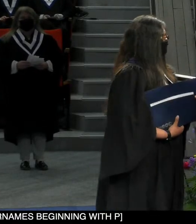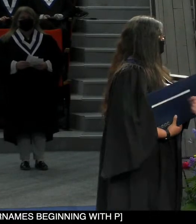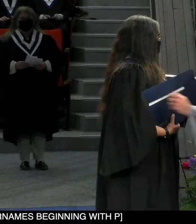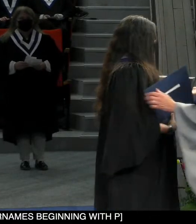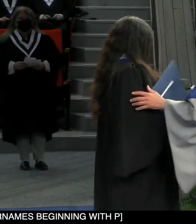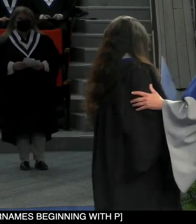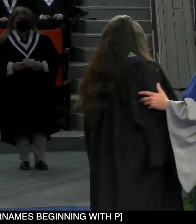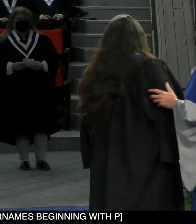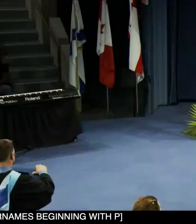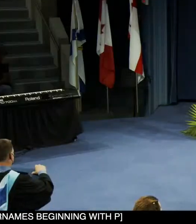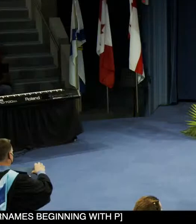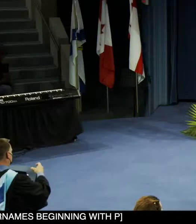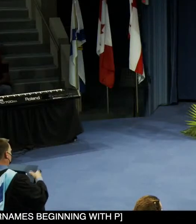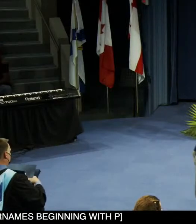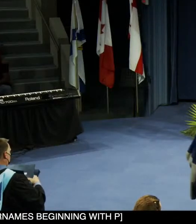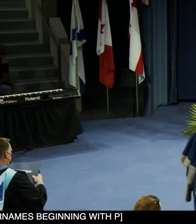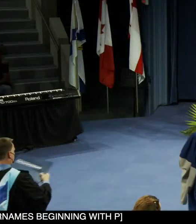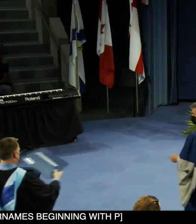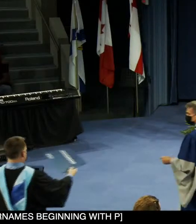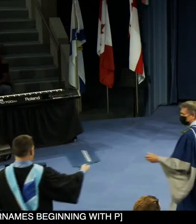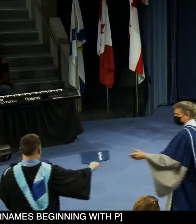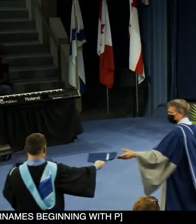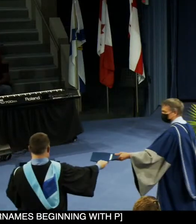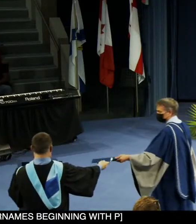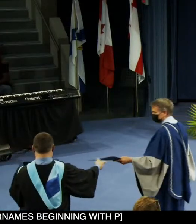David Roberts.